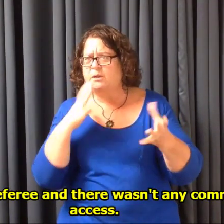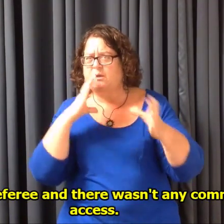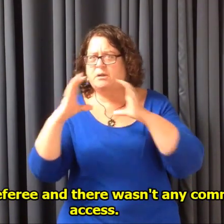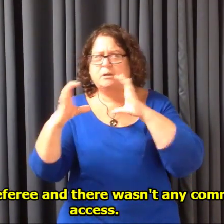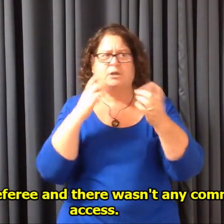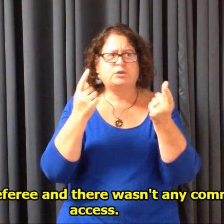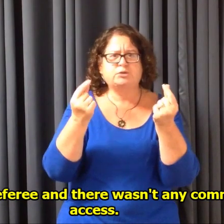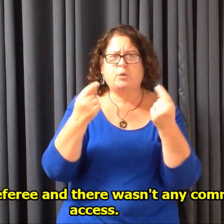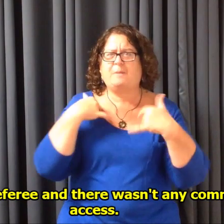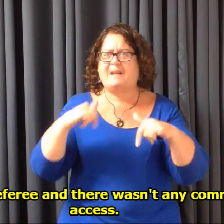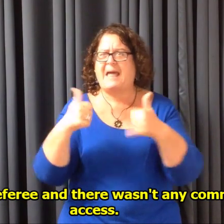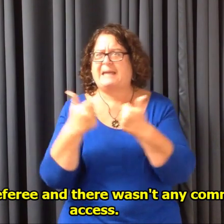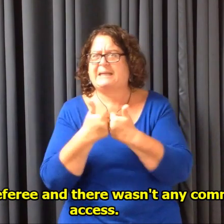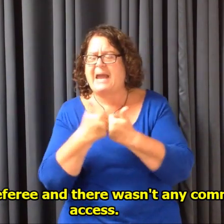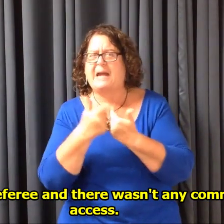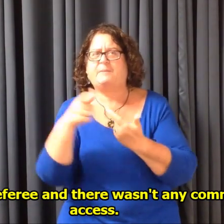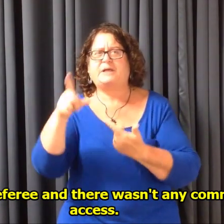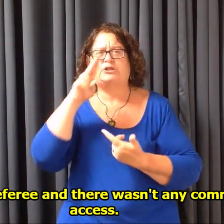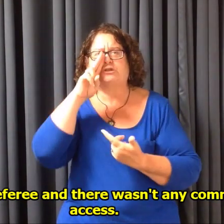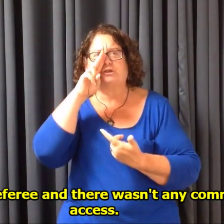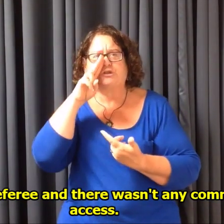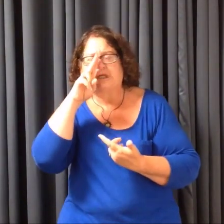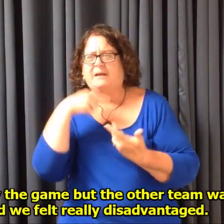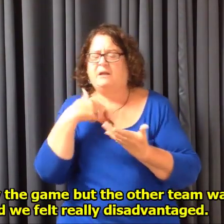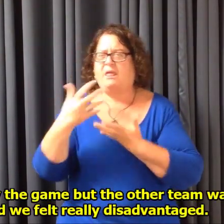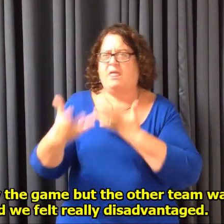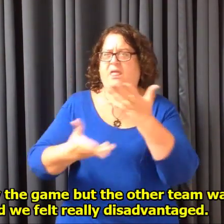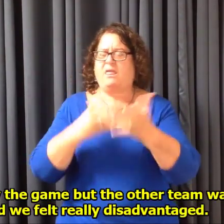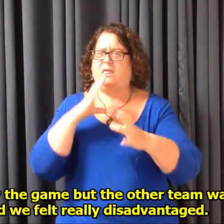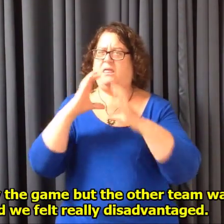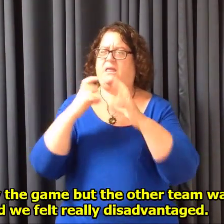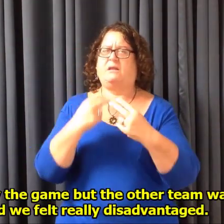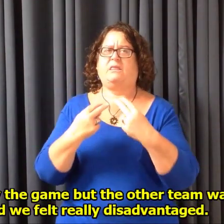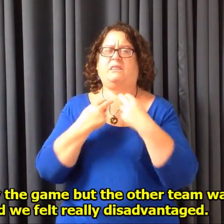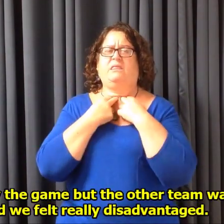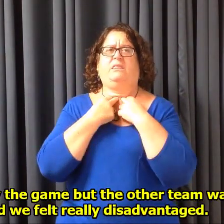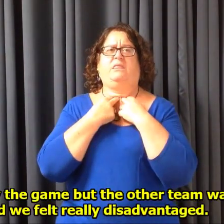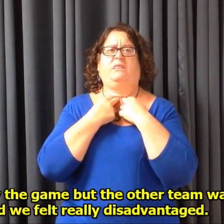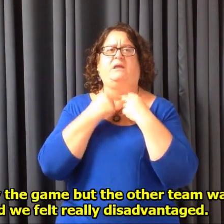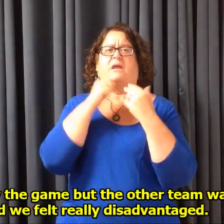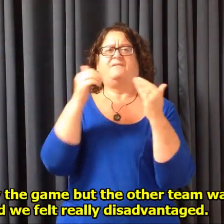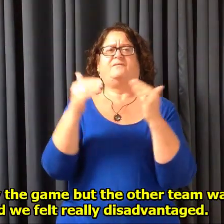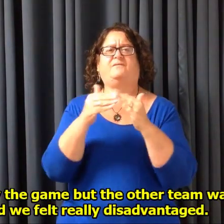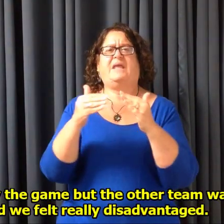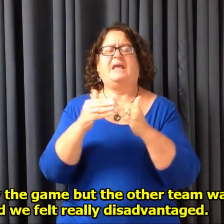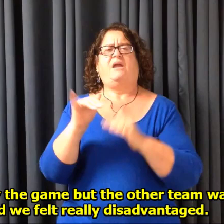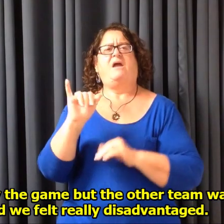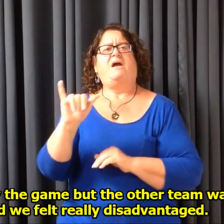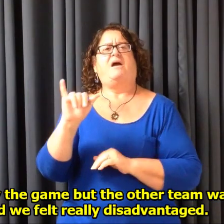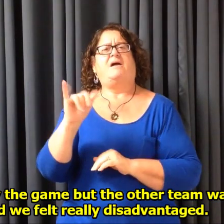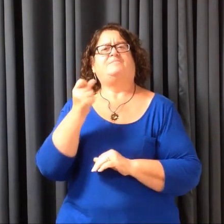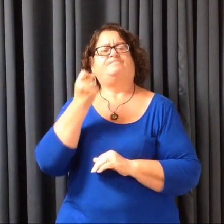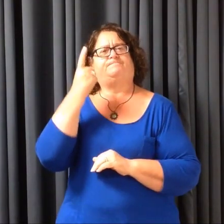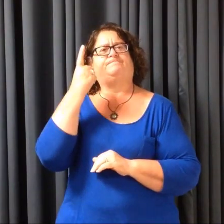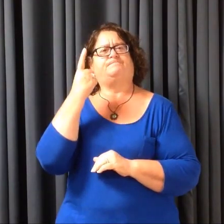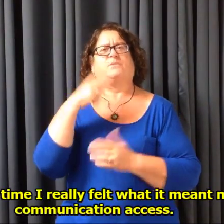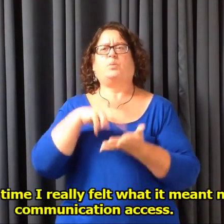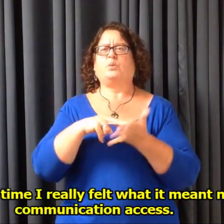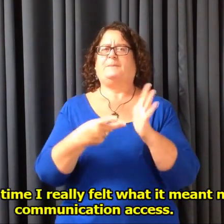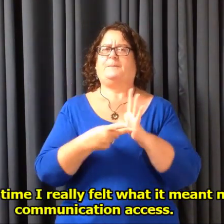no referee, and there wasn't any communication access. We tried to play the game, but the other team was cheating, and we felt really disadvantaged. It was the first